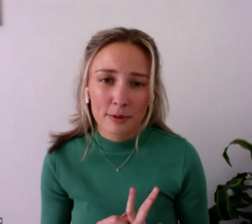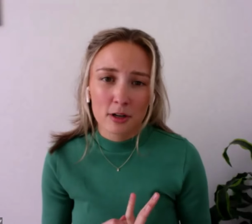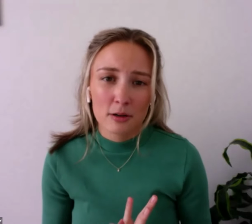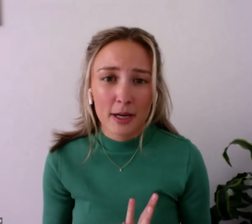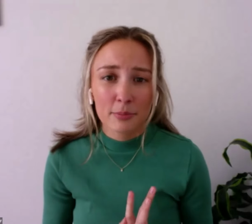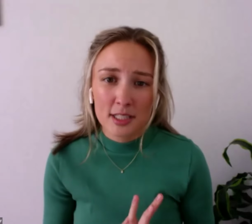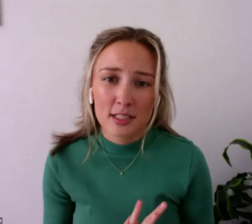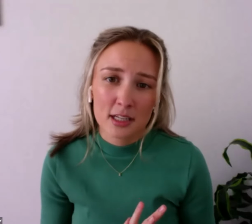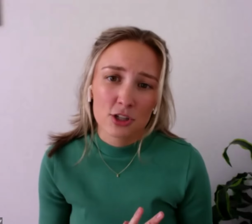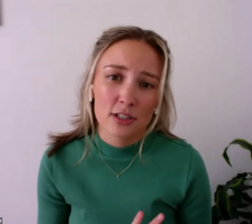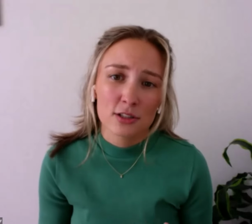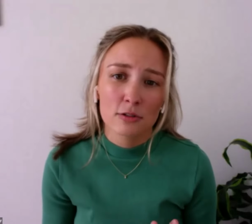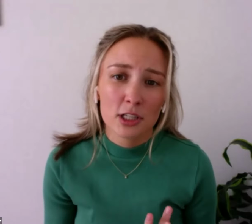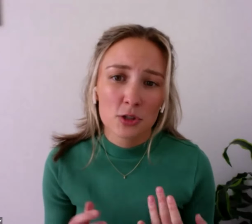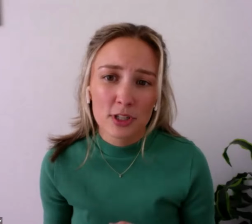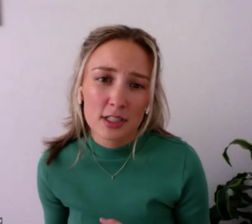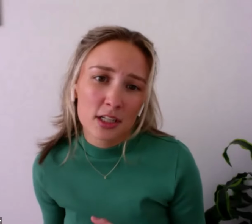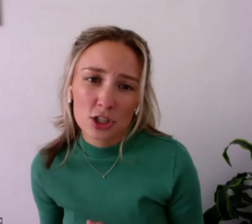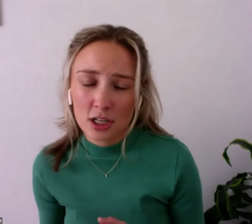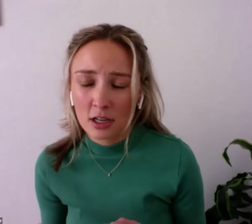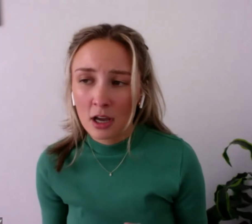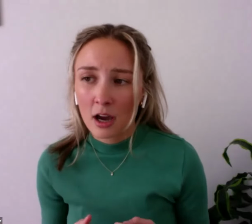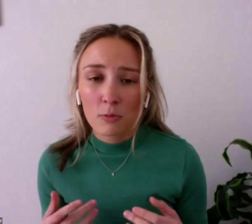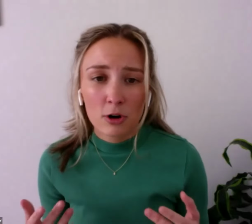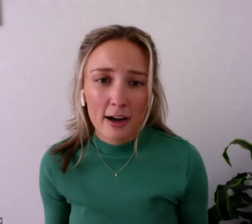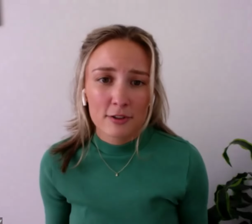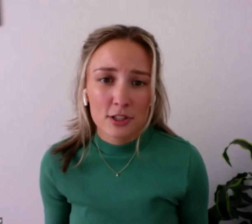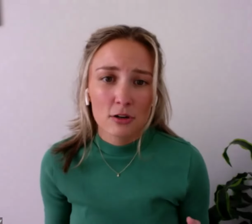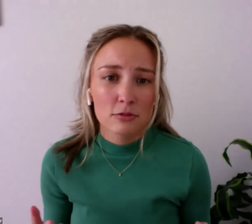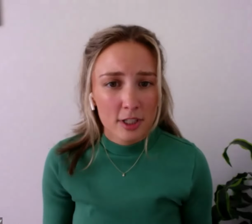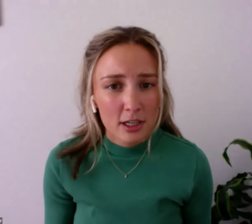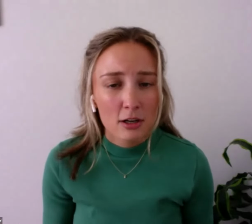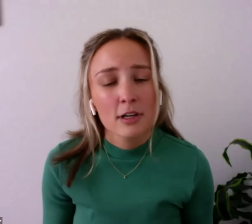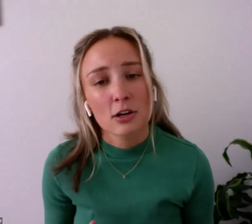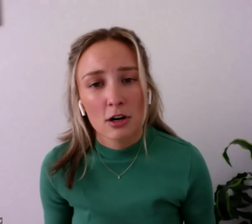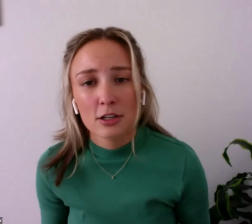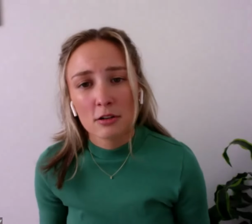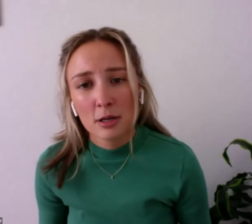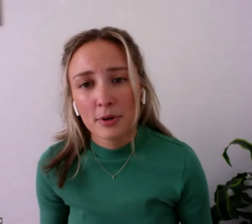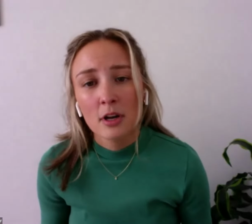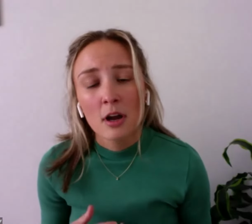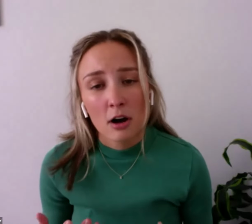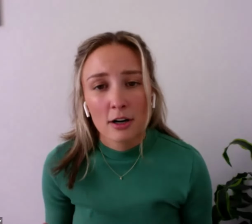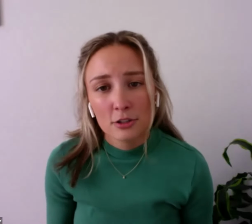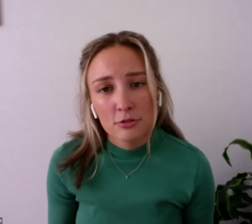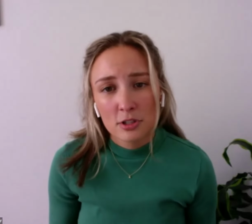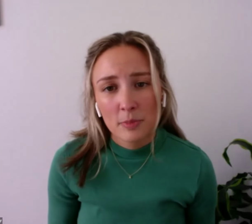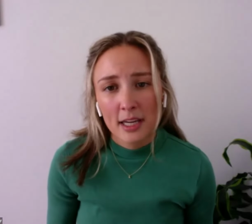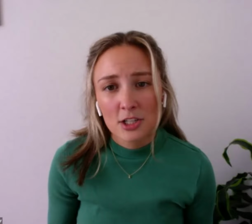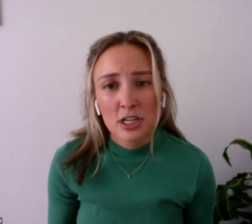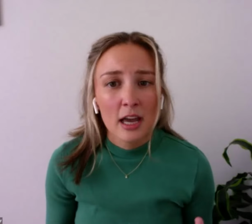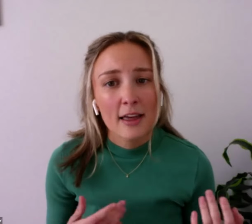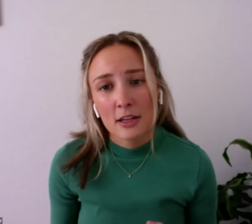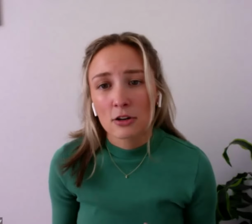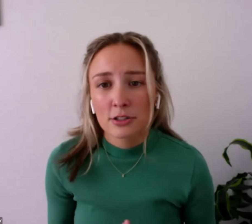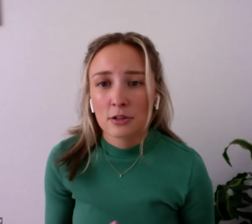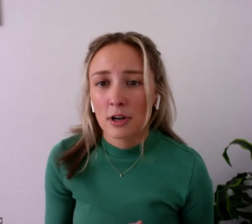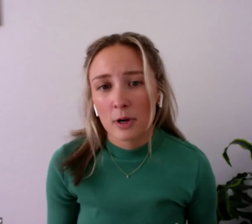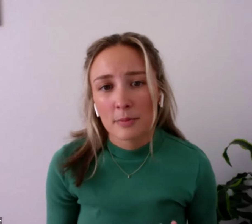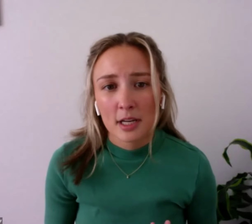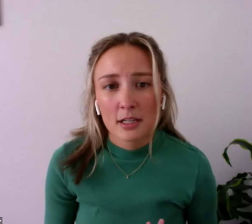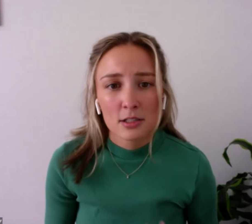down the webinar by presentation. So each presentation will have its own video and audio clip on our YouTube page, and